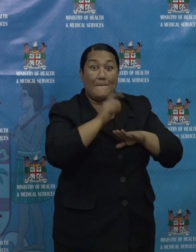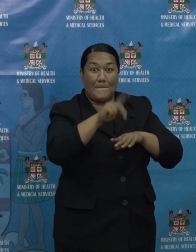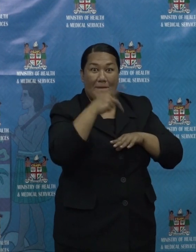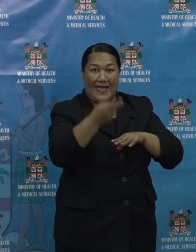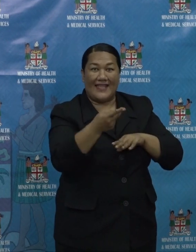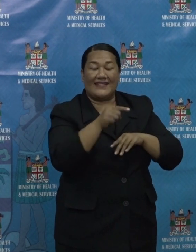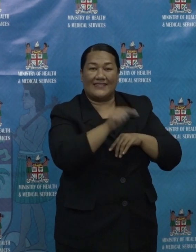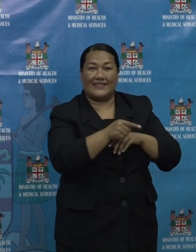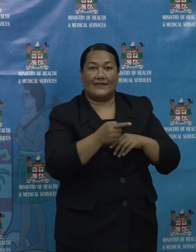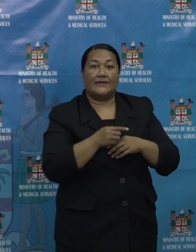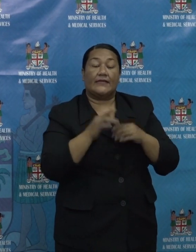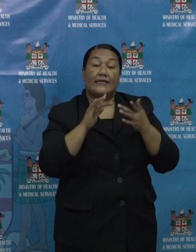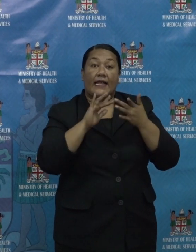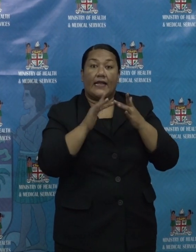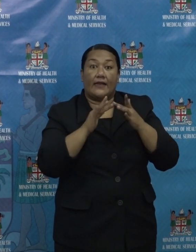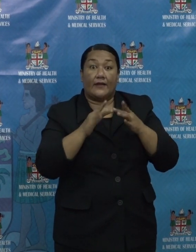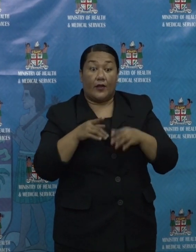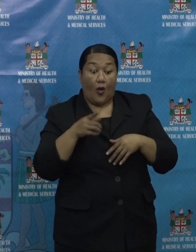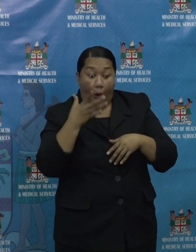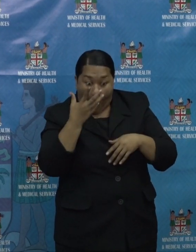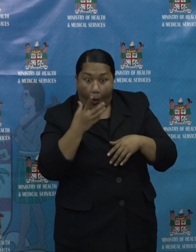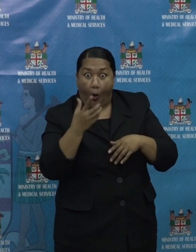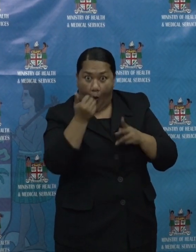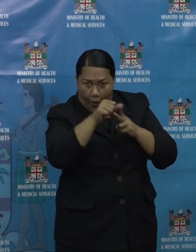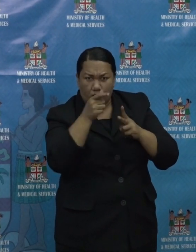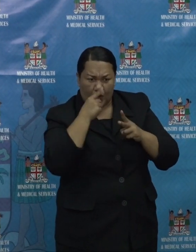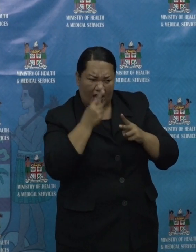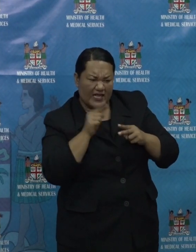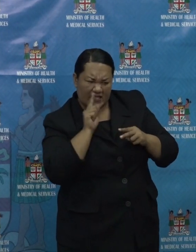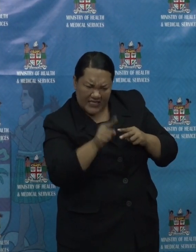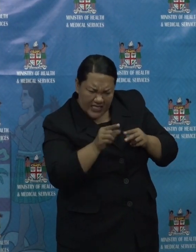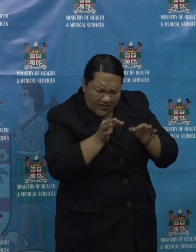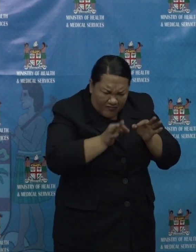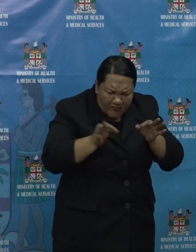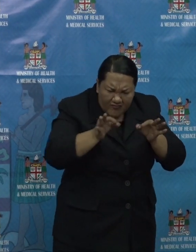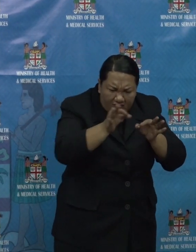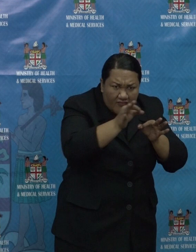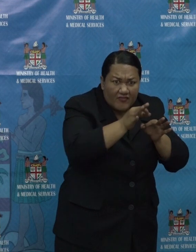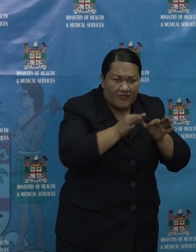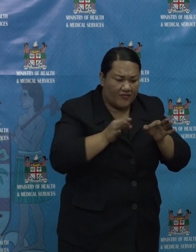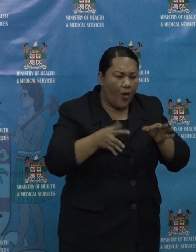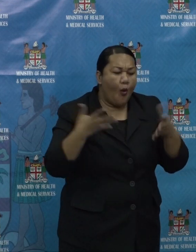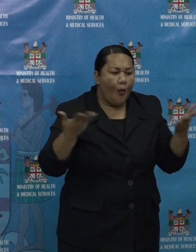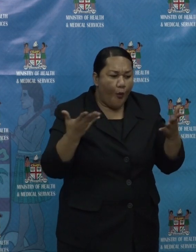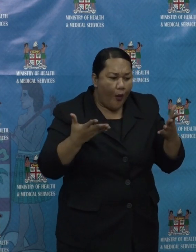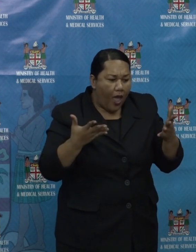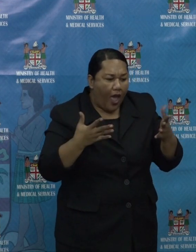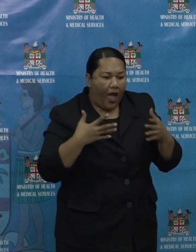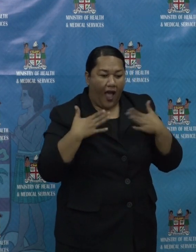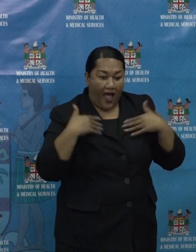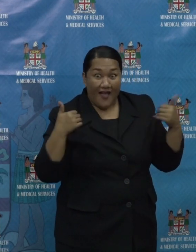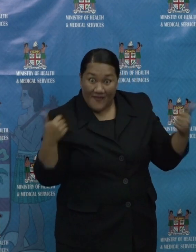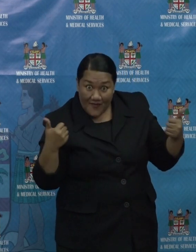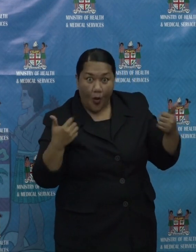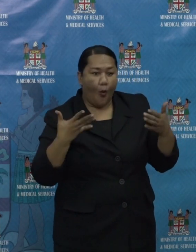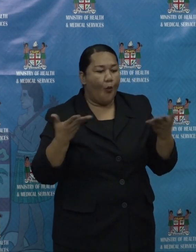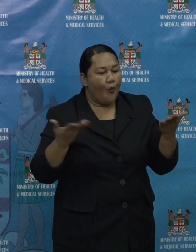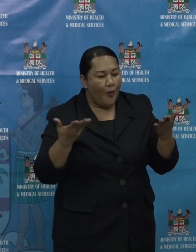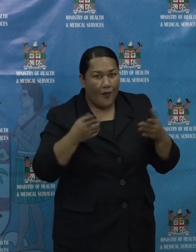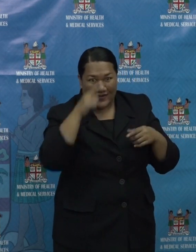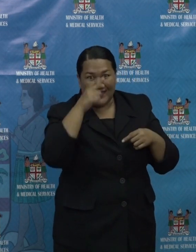the approximate locations of the new cases as well as the active cases and recovered cases on the dashboard by